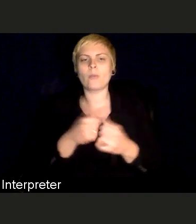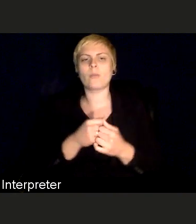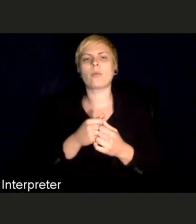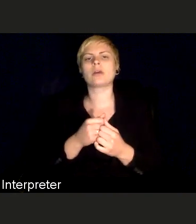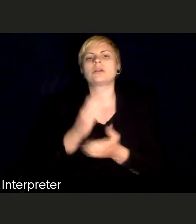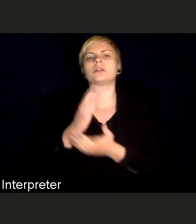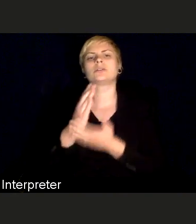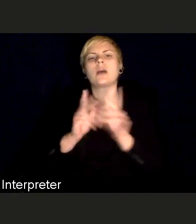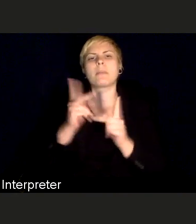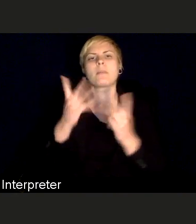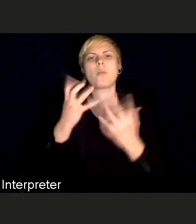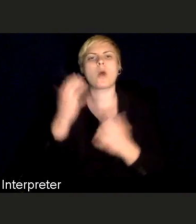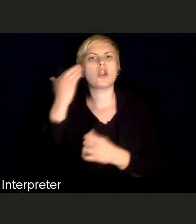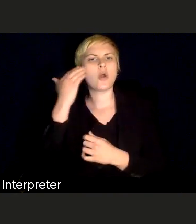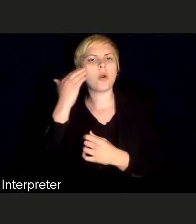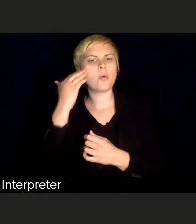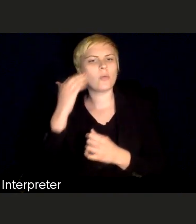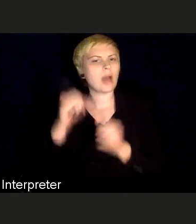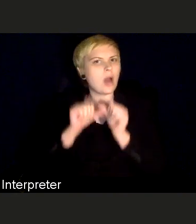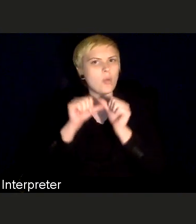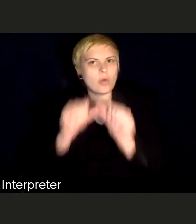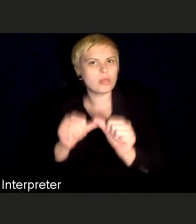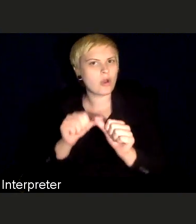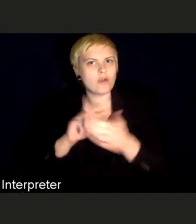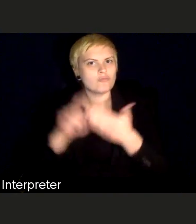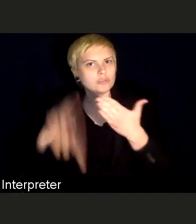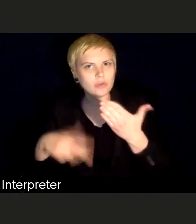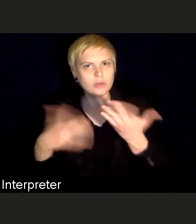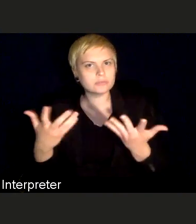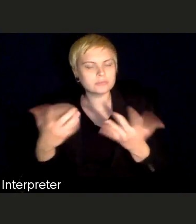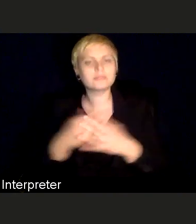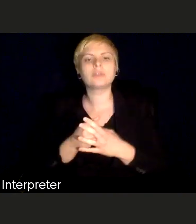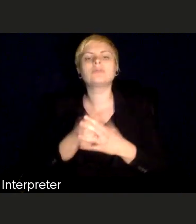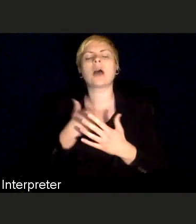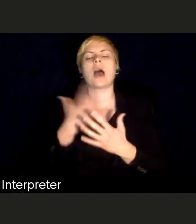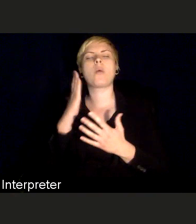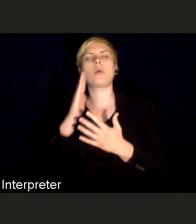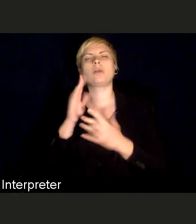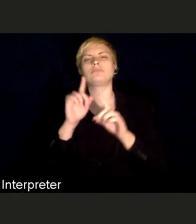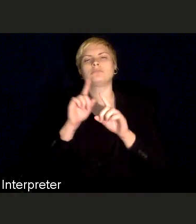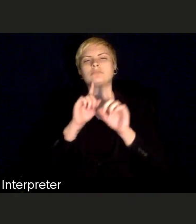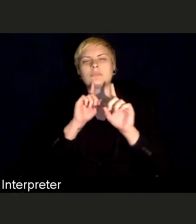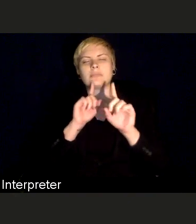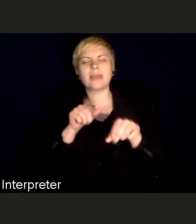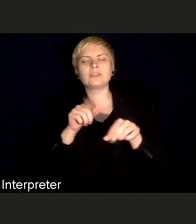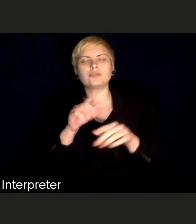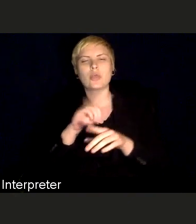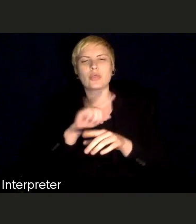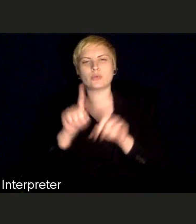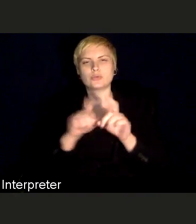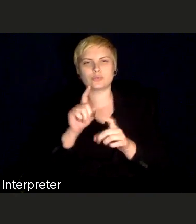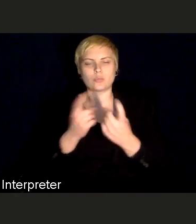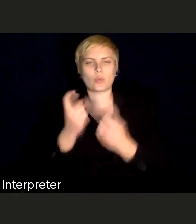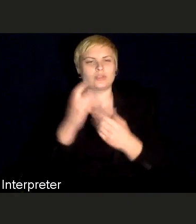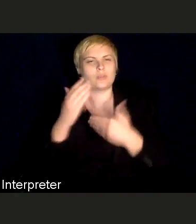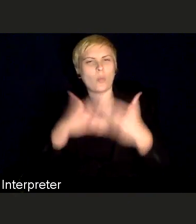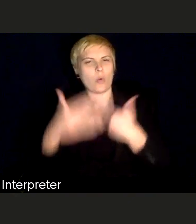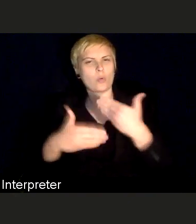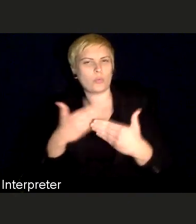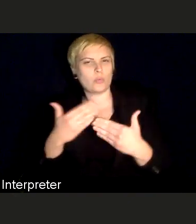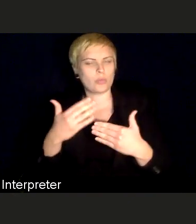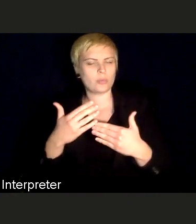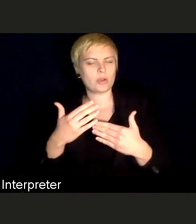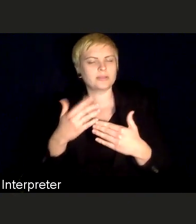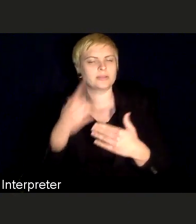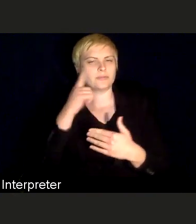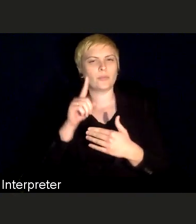of timelines if they are tested. Let me try to answer the testing questions. I'll walk you through the process that we at Beebe Healthcare believe